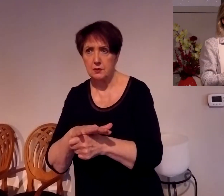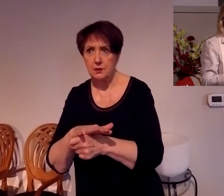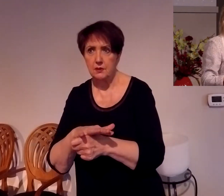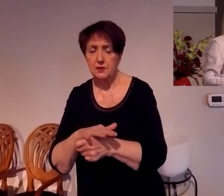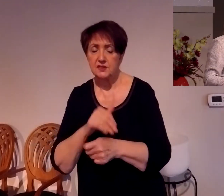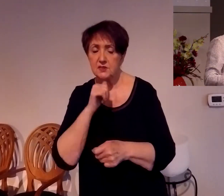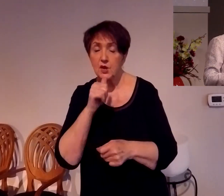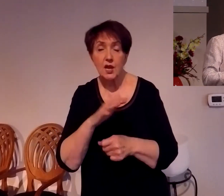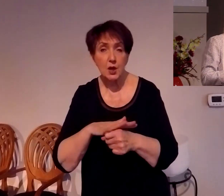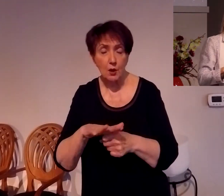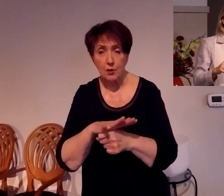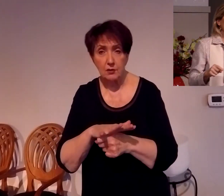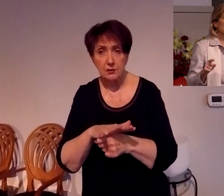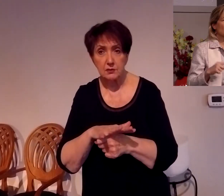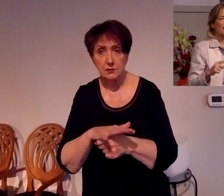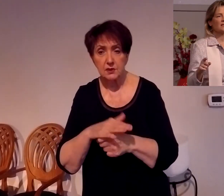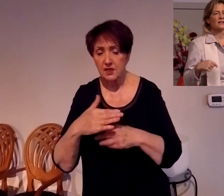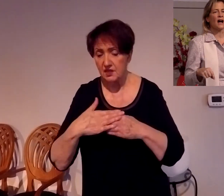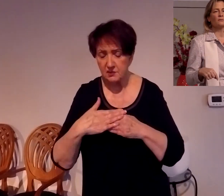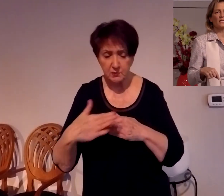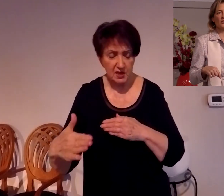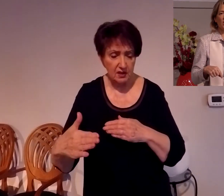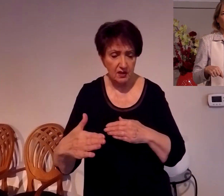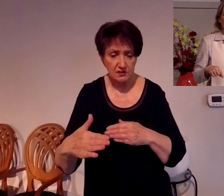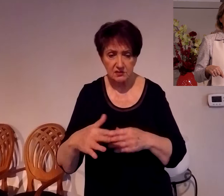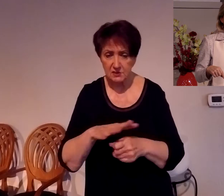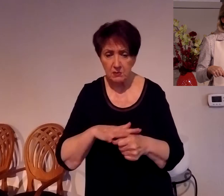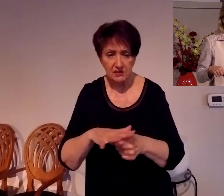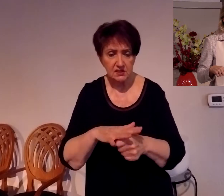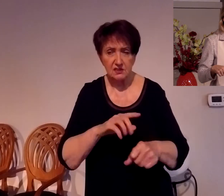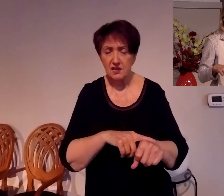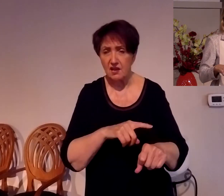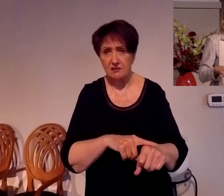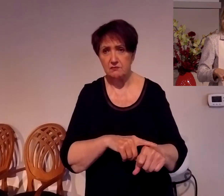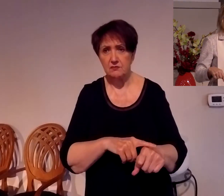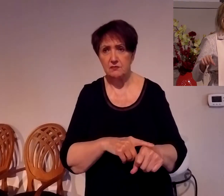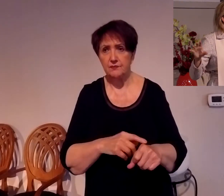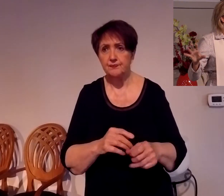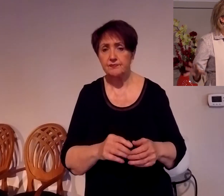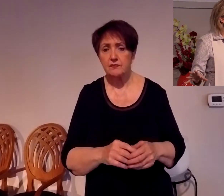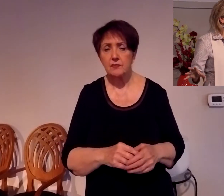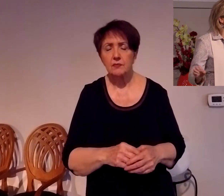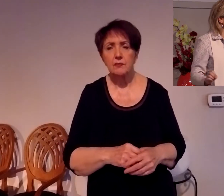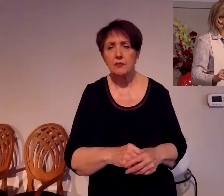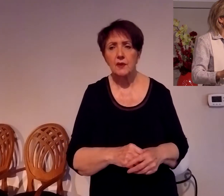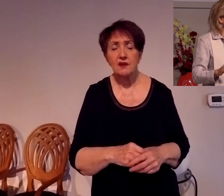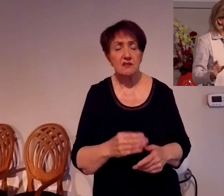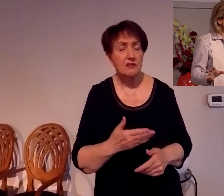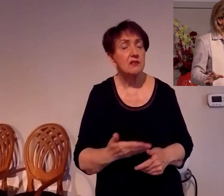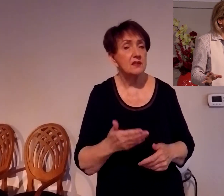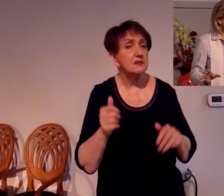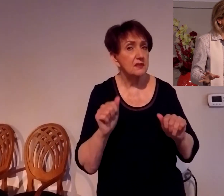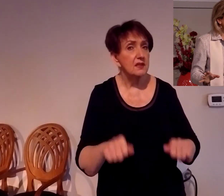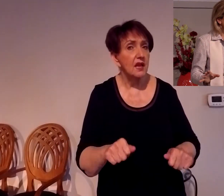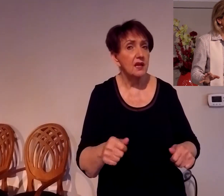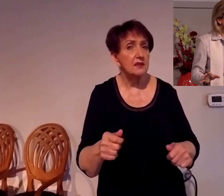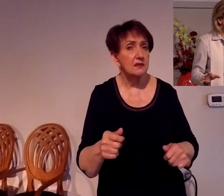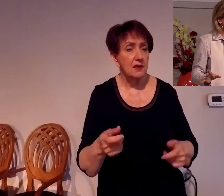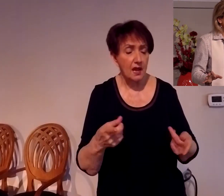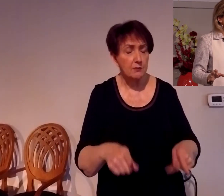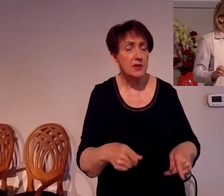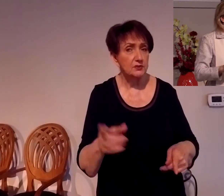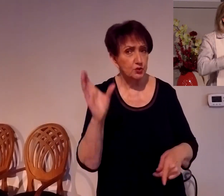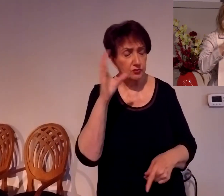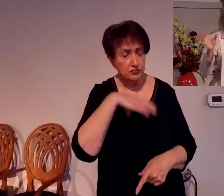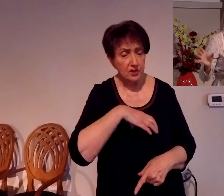It's non-local. It is beyond the space-time continuum. Therefore, things can happen in very strange